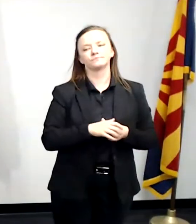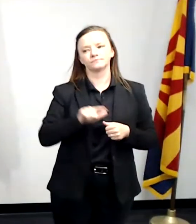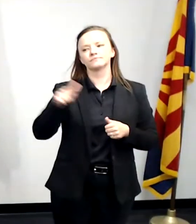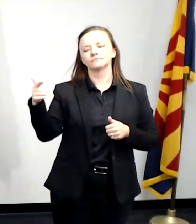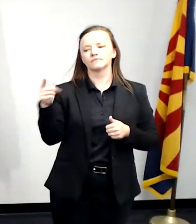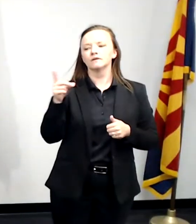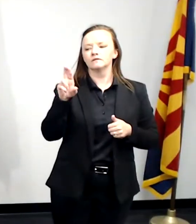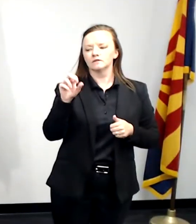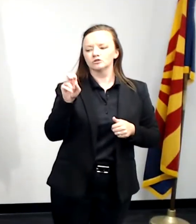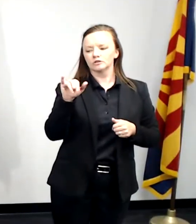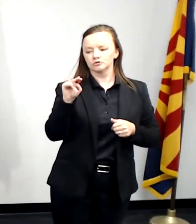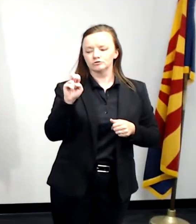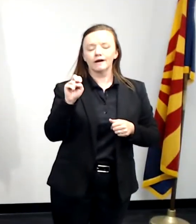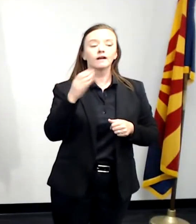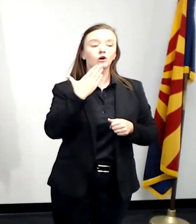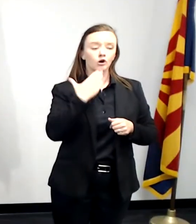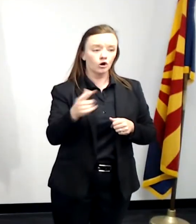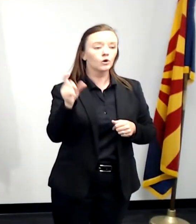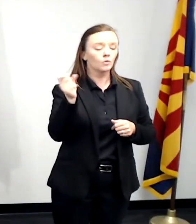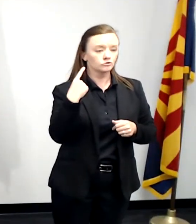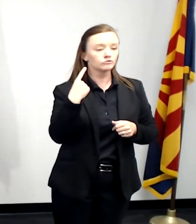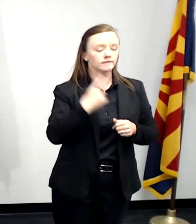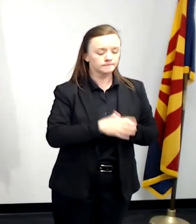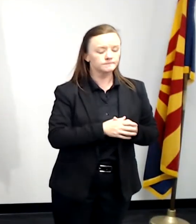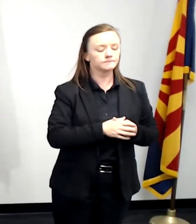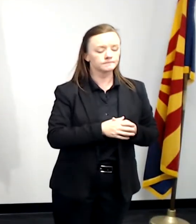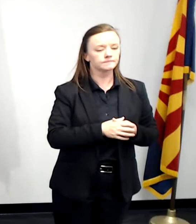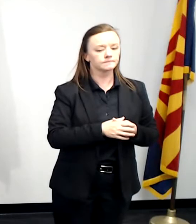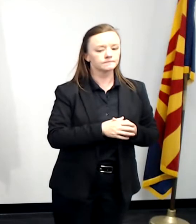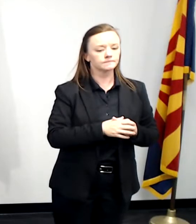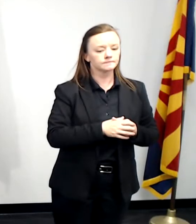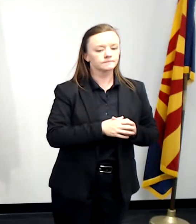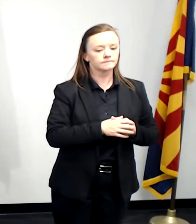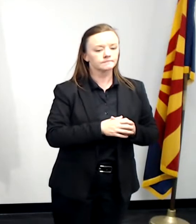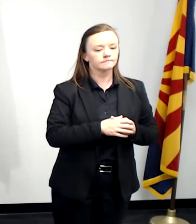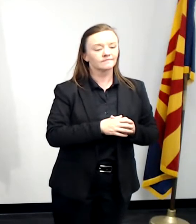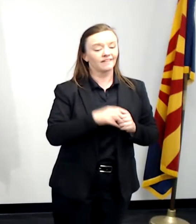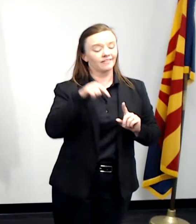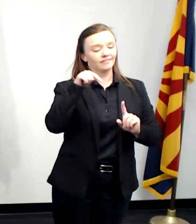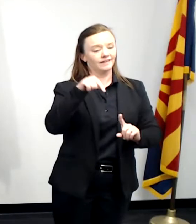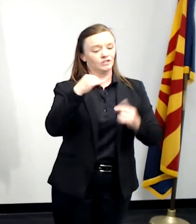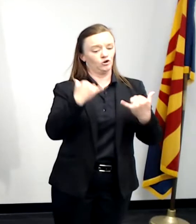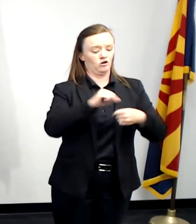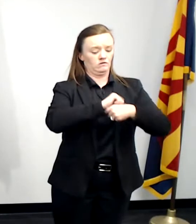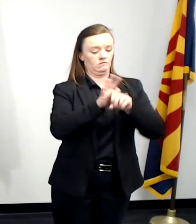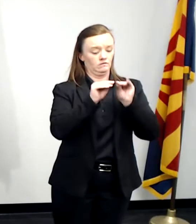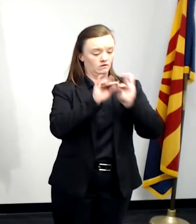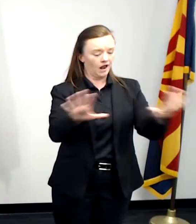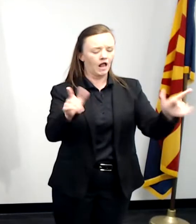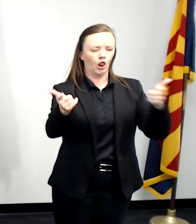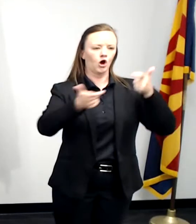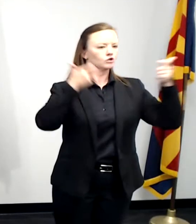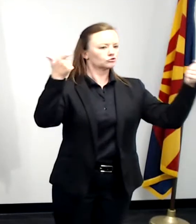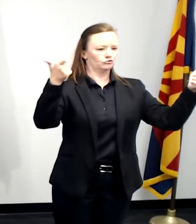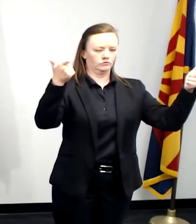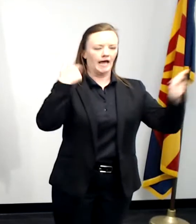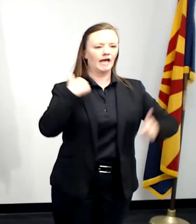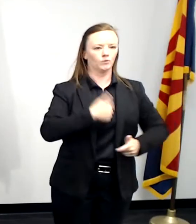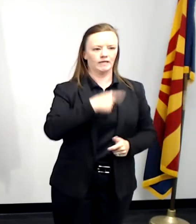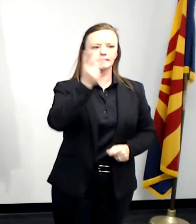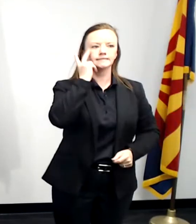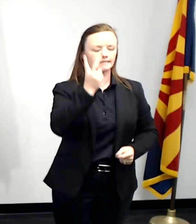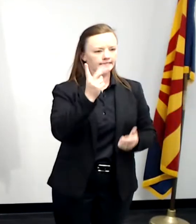So it's a good question, and obviously this is a very large outbreak, and we're seeing sometimes hundreds of cases a